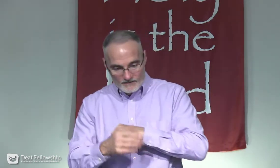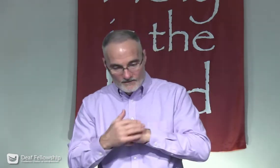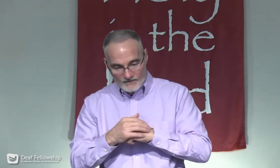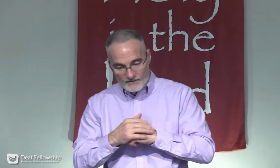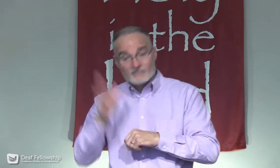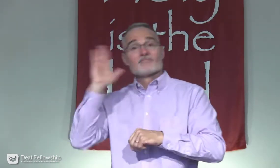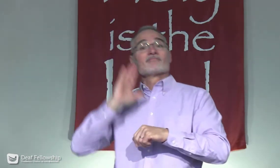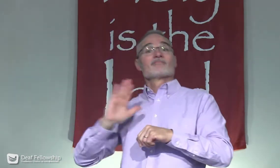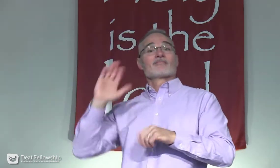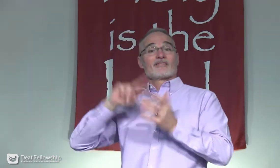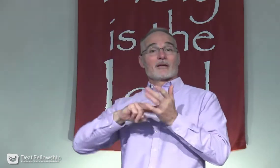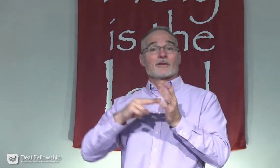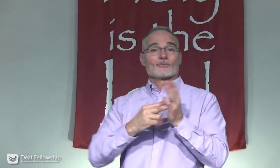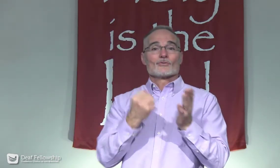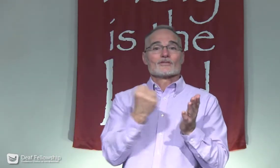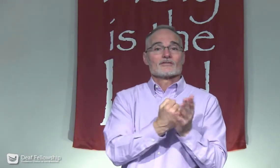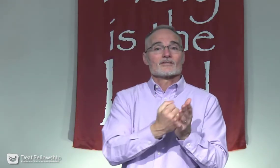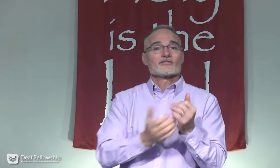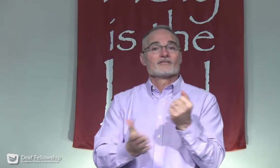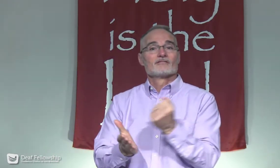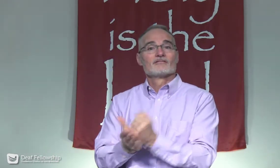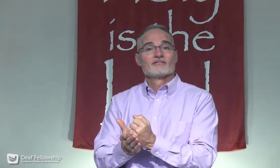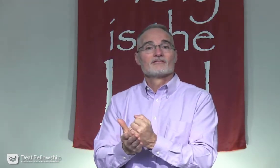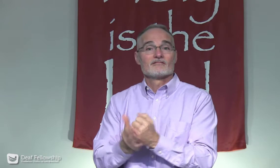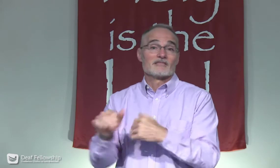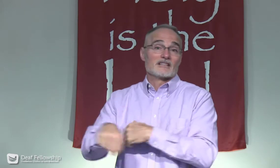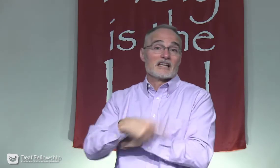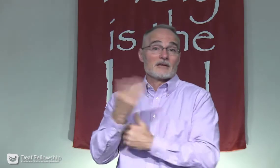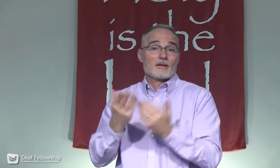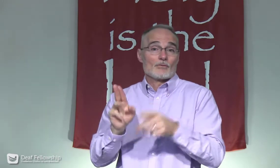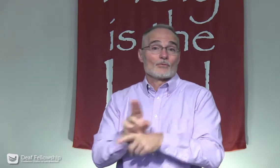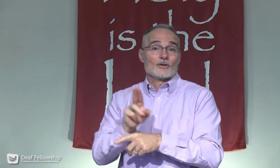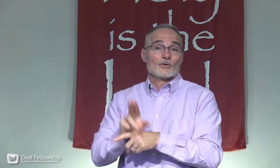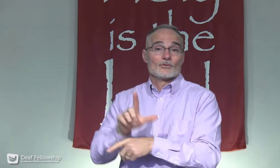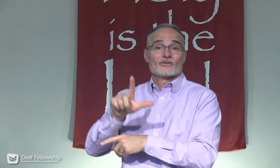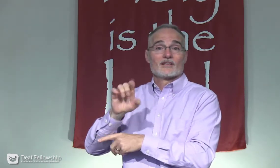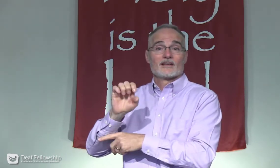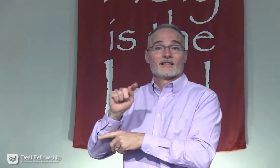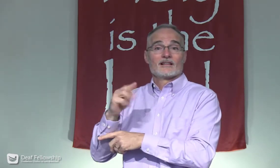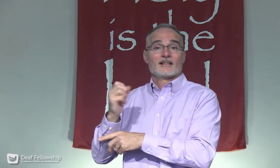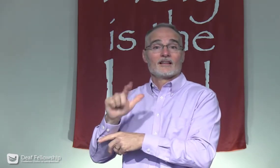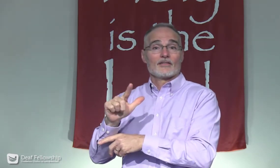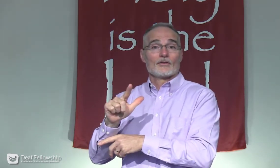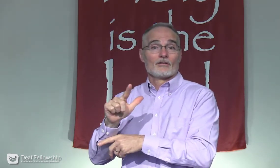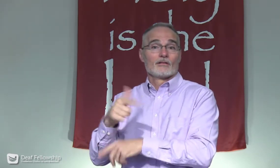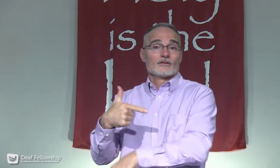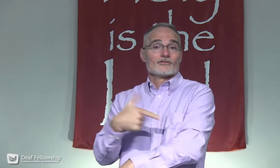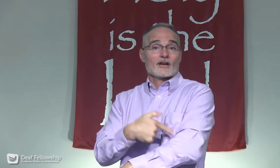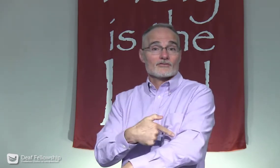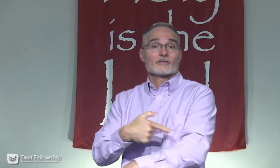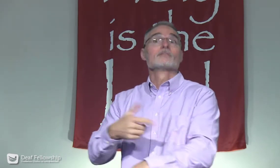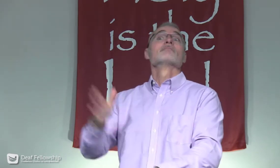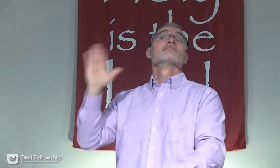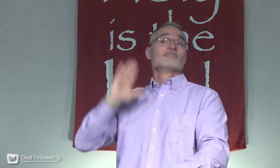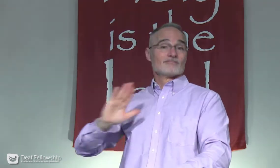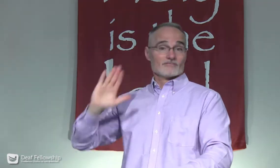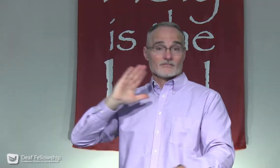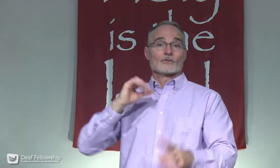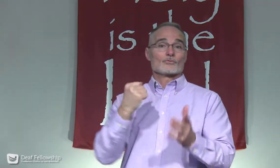He was facing the death penalty. And the death penalty back then was crucifixion. Nowadays we